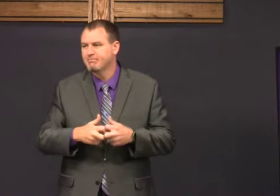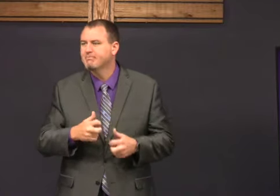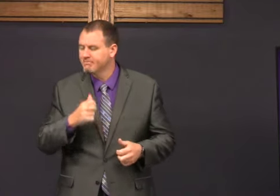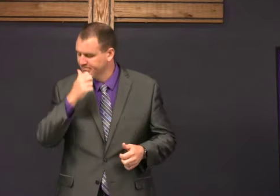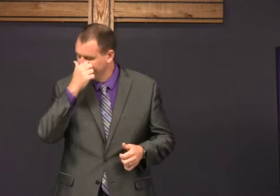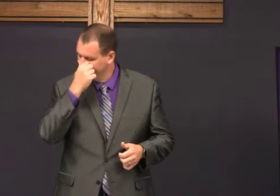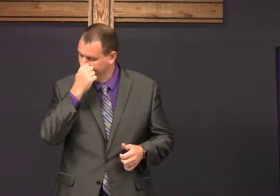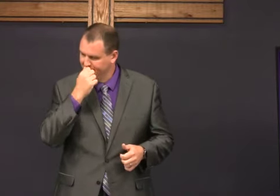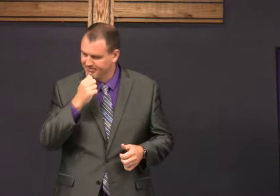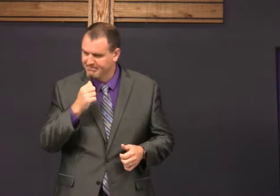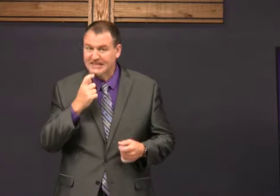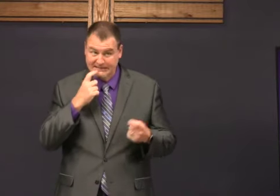problem.